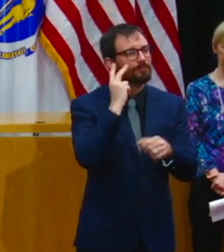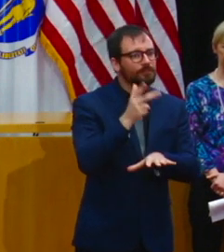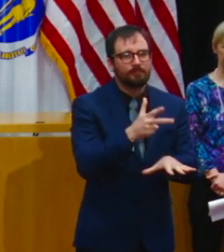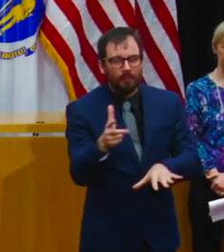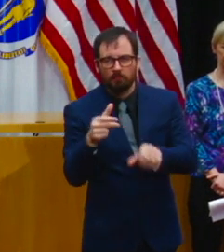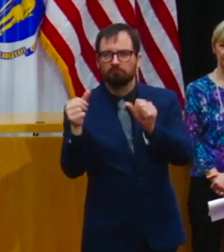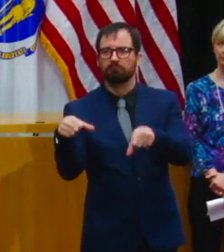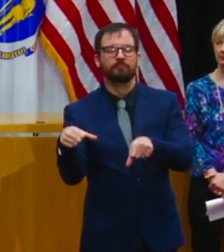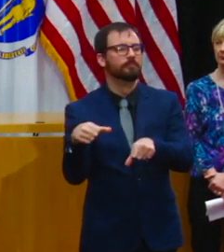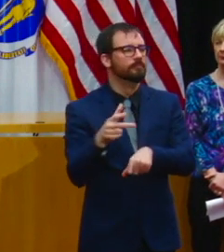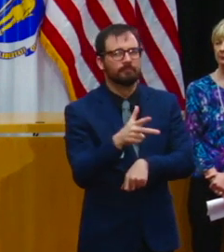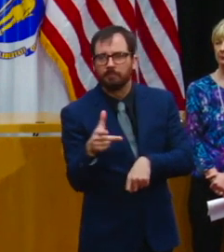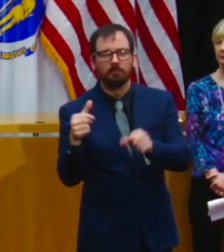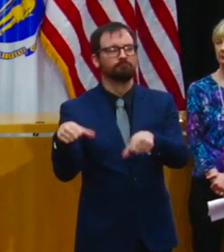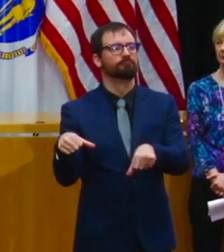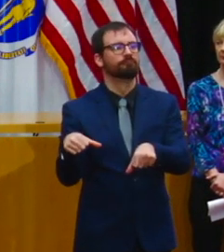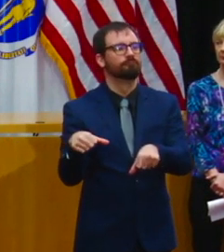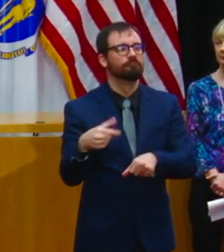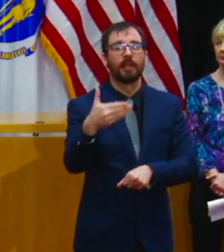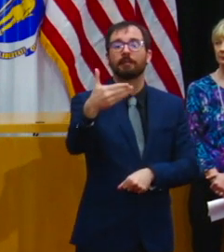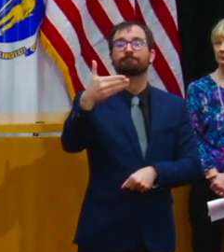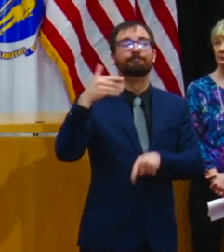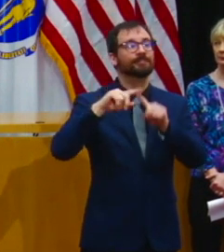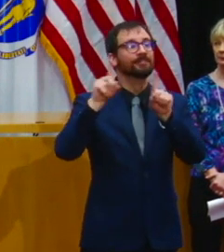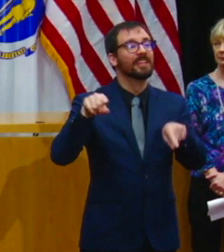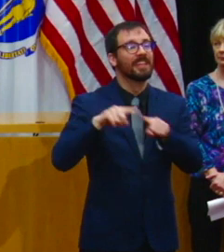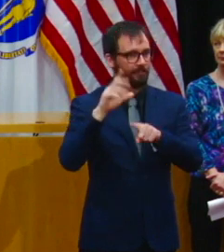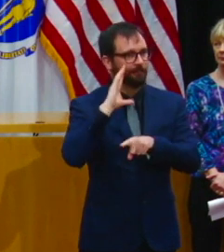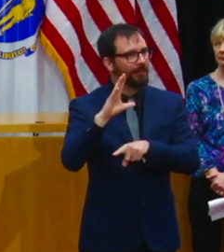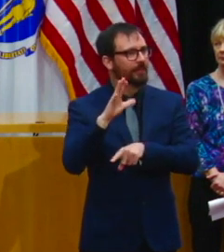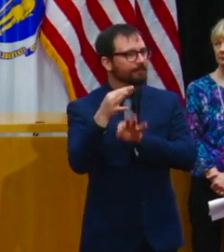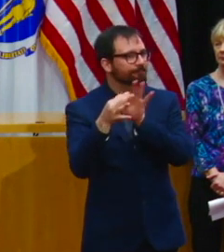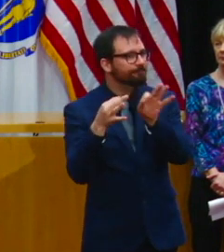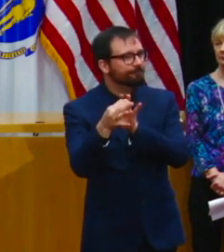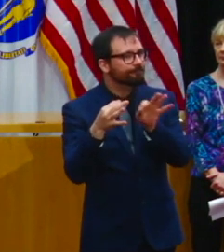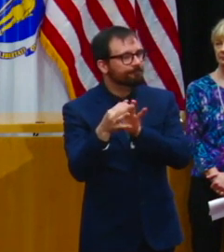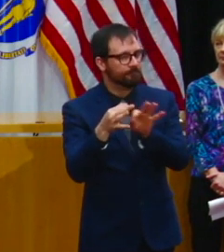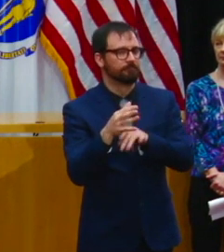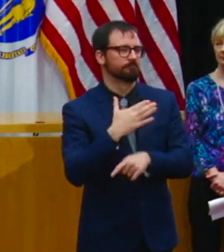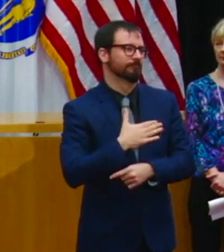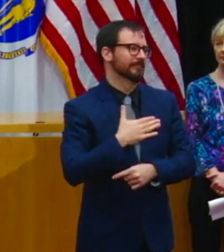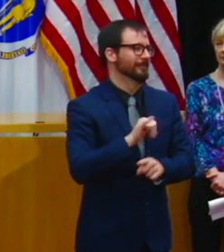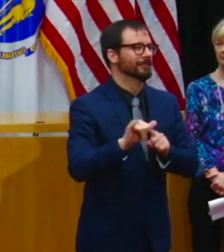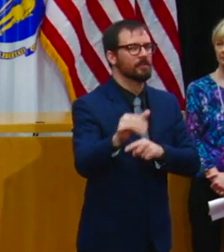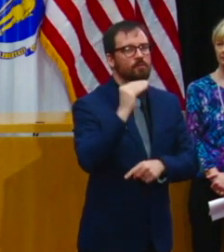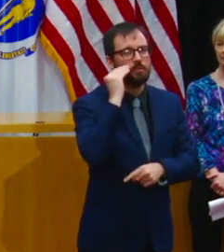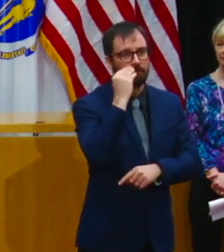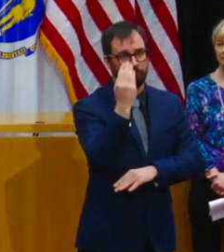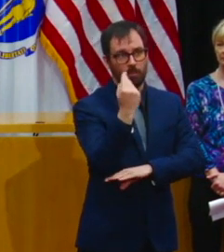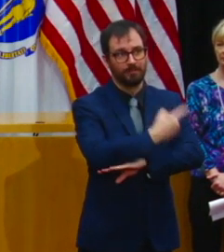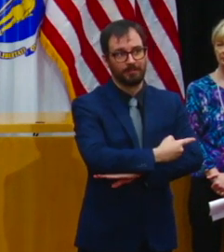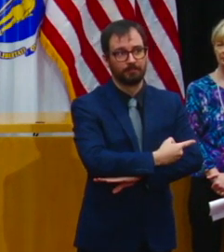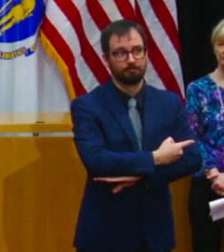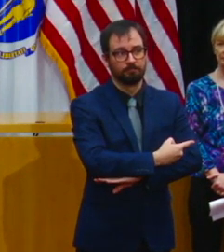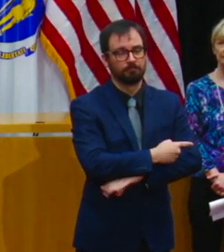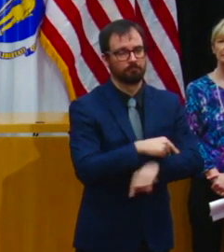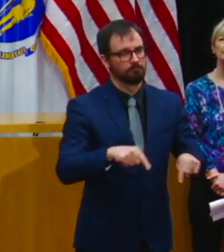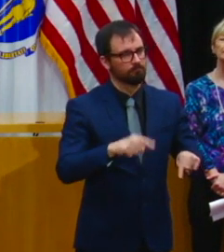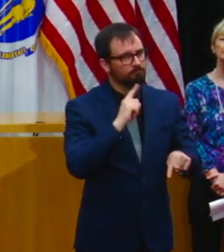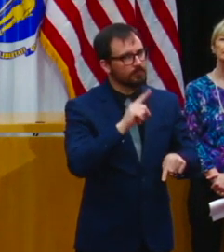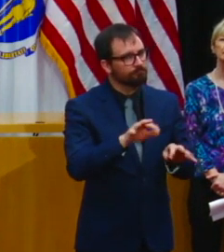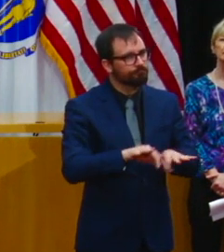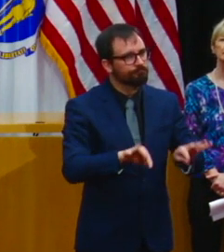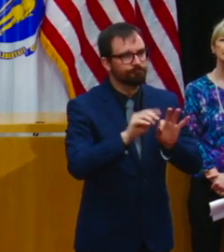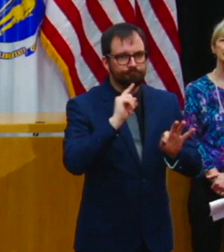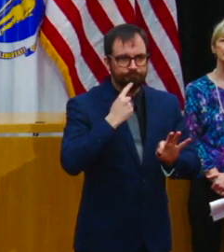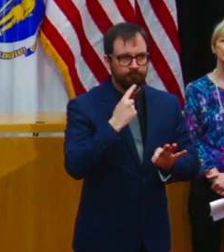quarantine. We're taking extraordinary steps here to keep our residents safe, including asking folks to stay home and